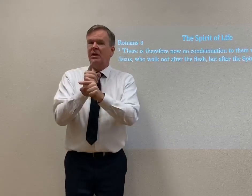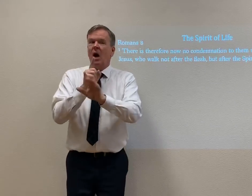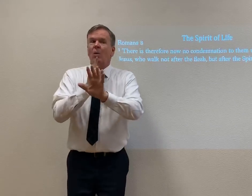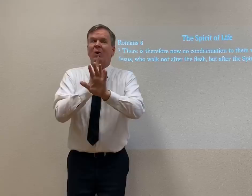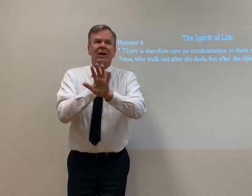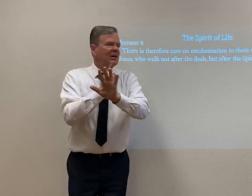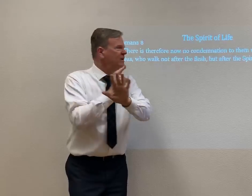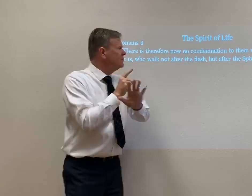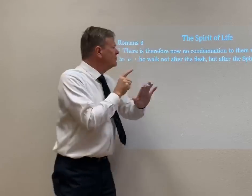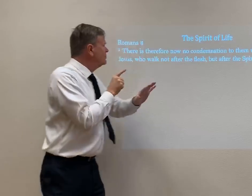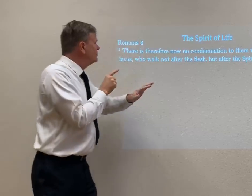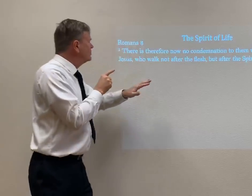Right. Really.